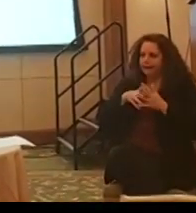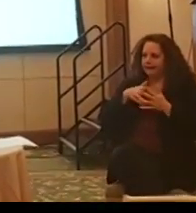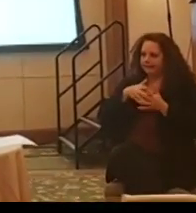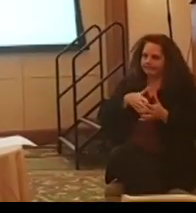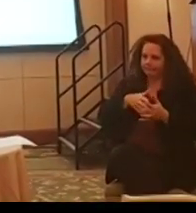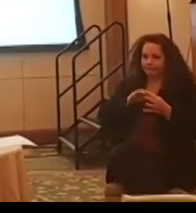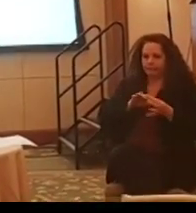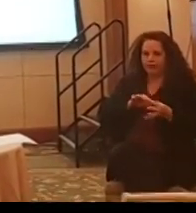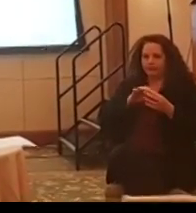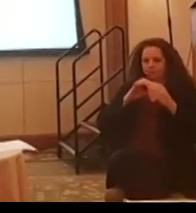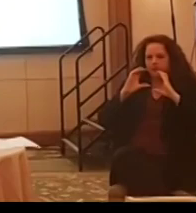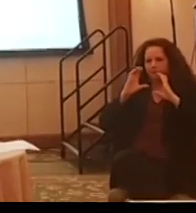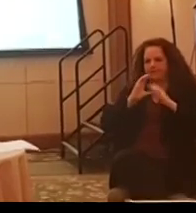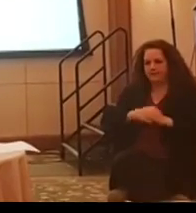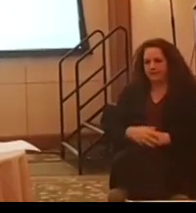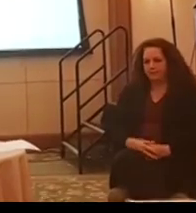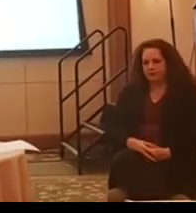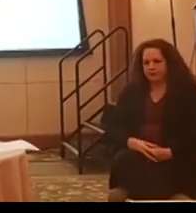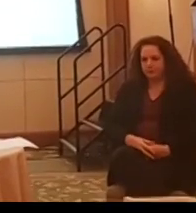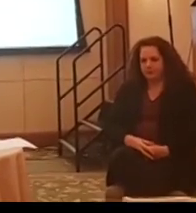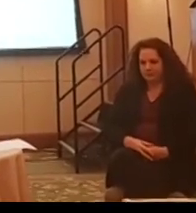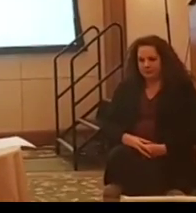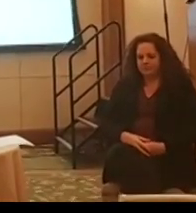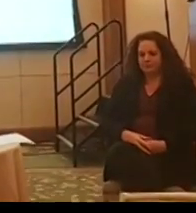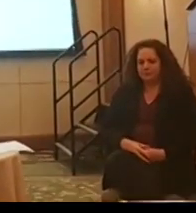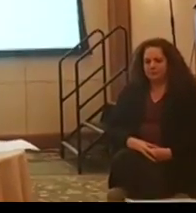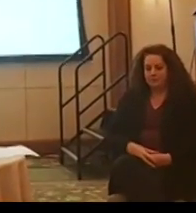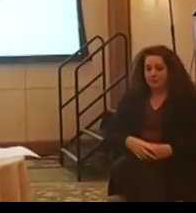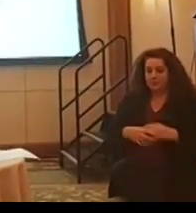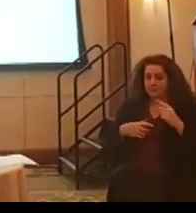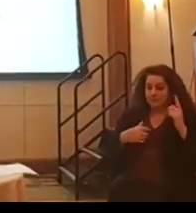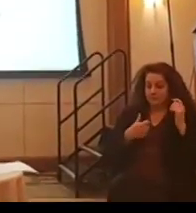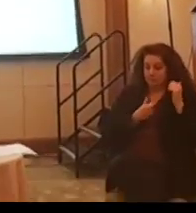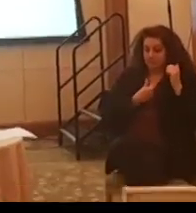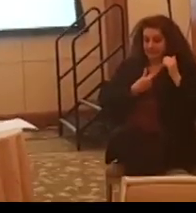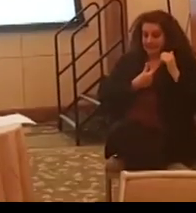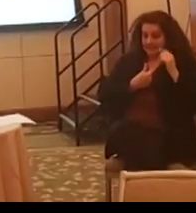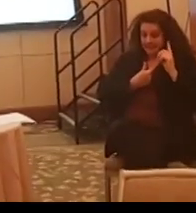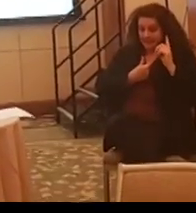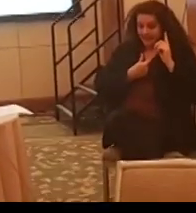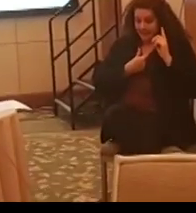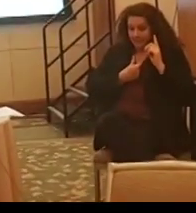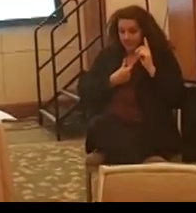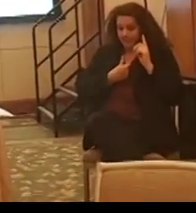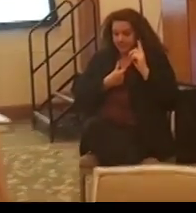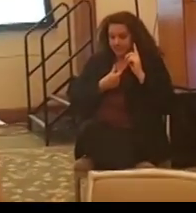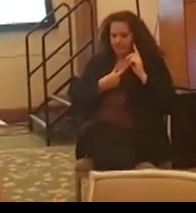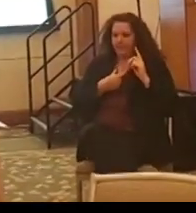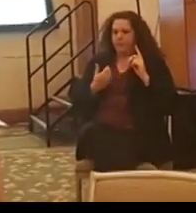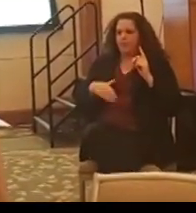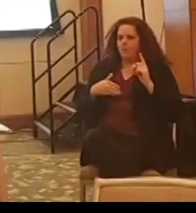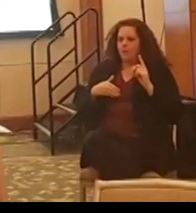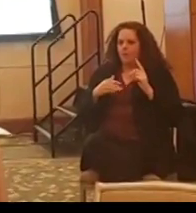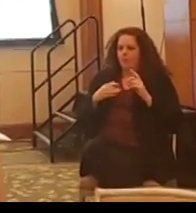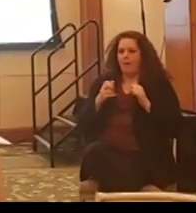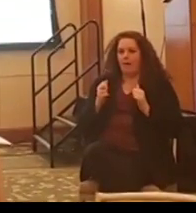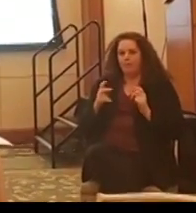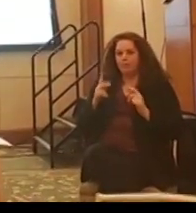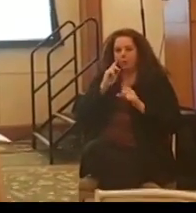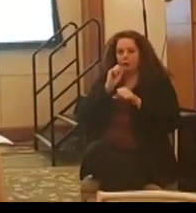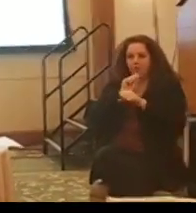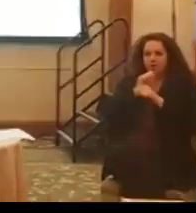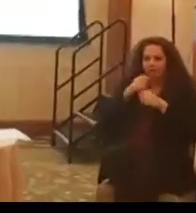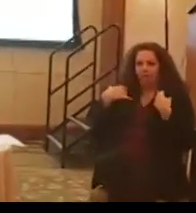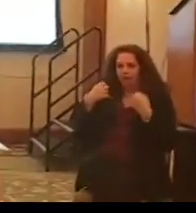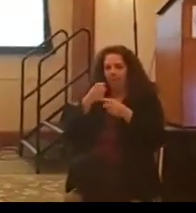conversations. And I think for me, one of the enormous opportunities that I've had working within healthcare as a designer